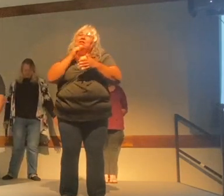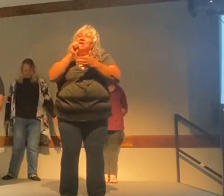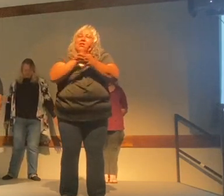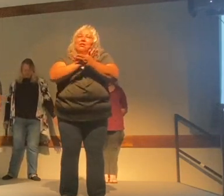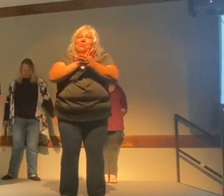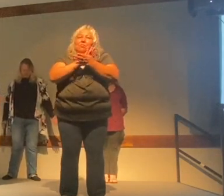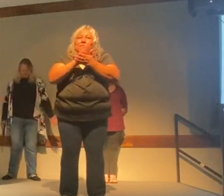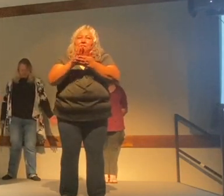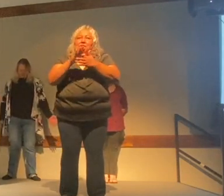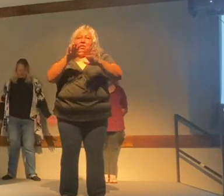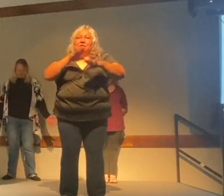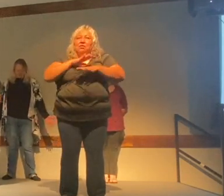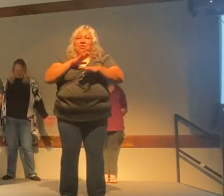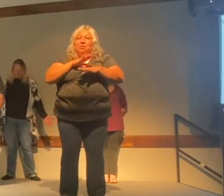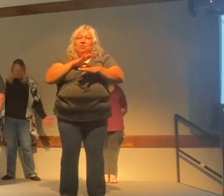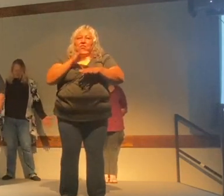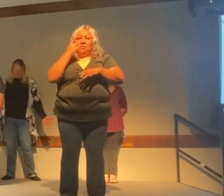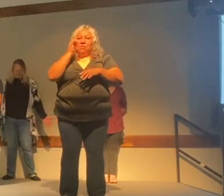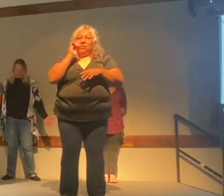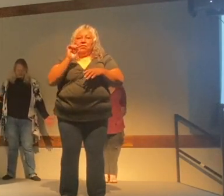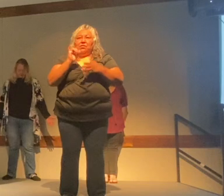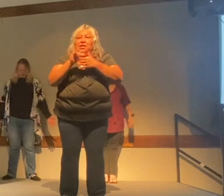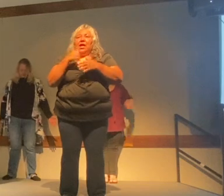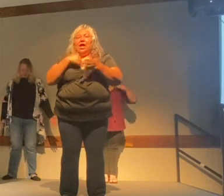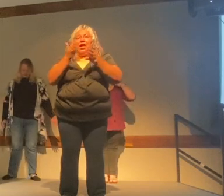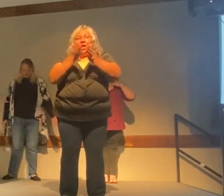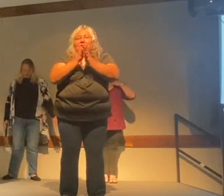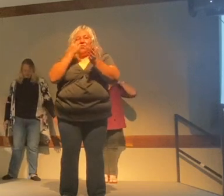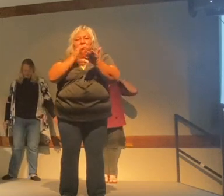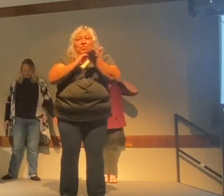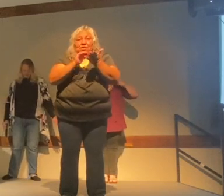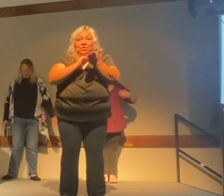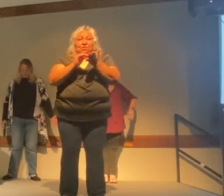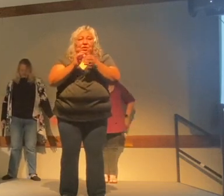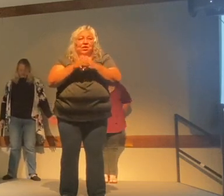to you, Lord, I ask for forgiveness for that. I ask for forgiveness